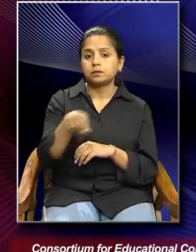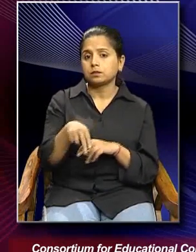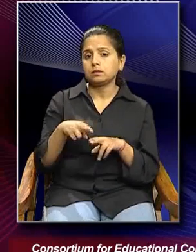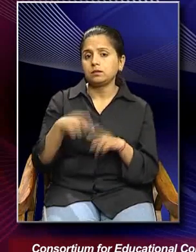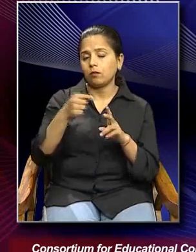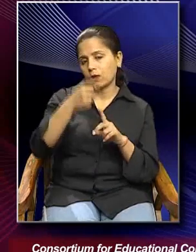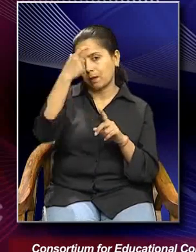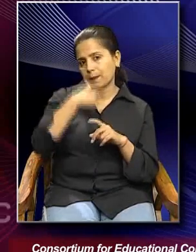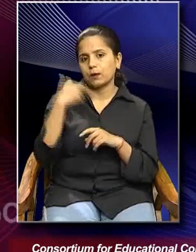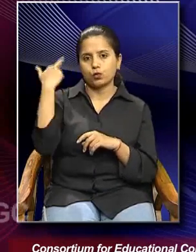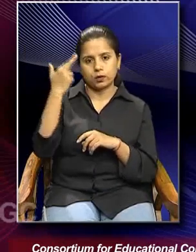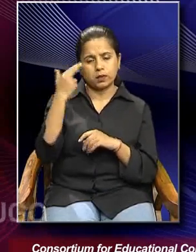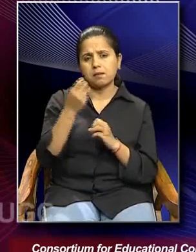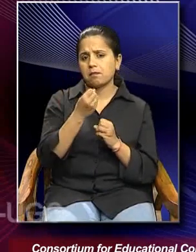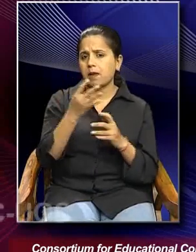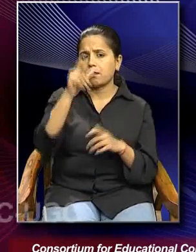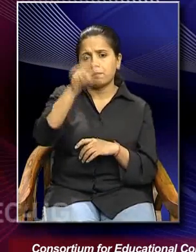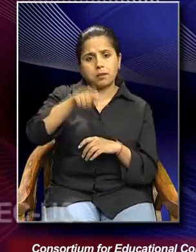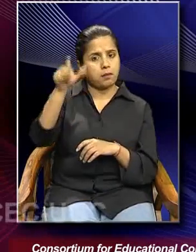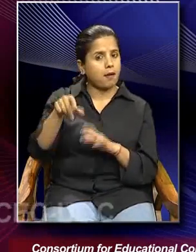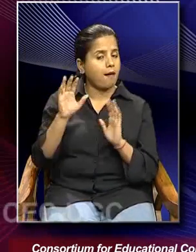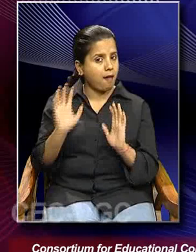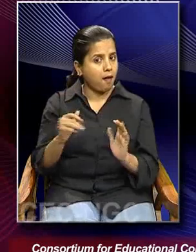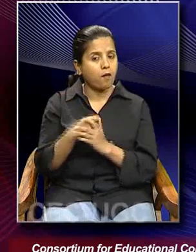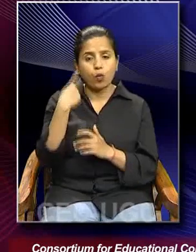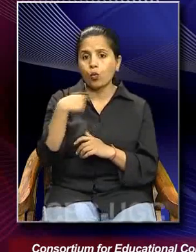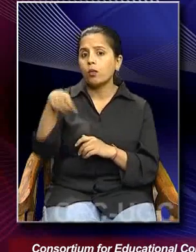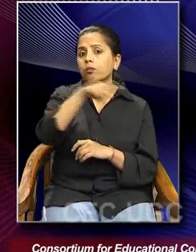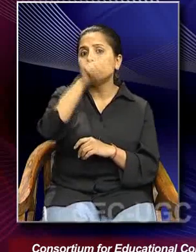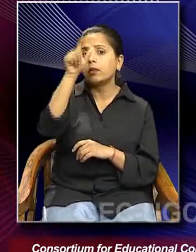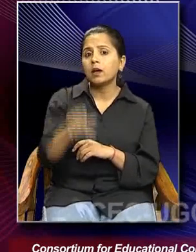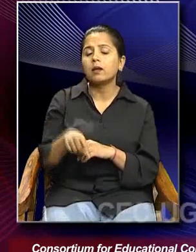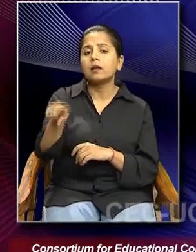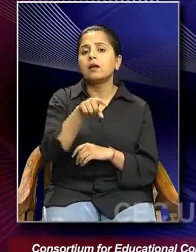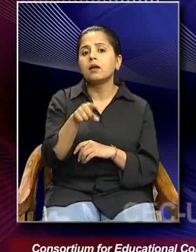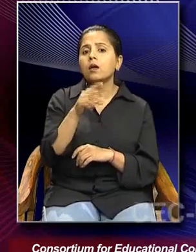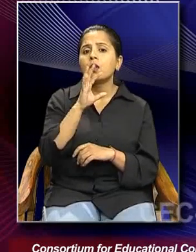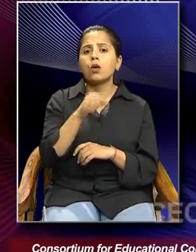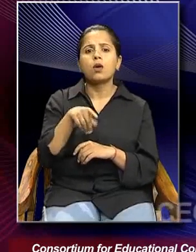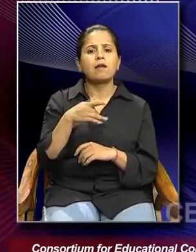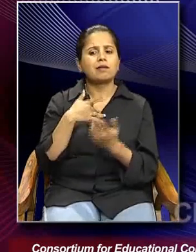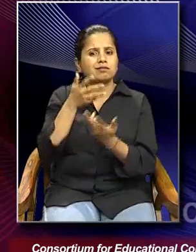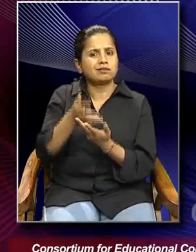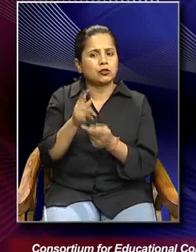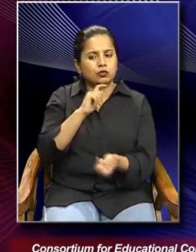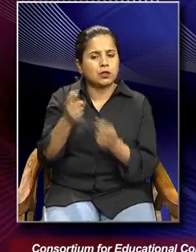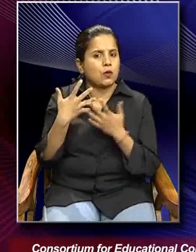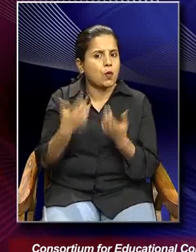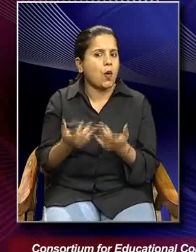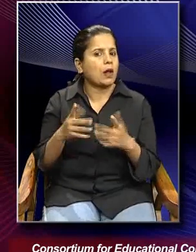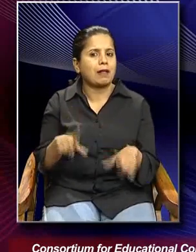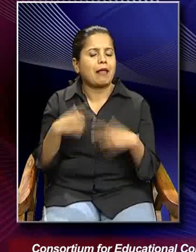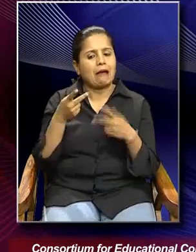personal factors. There are many individuals who are very much not accustomed to making changes in their